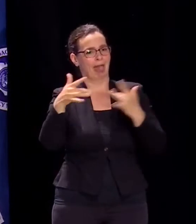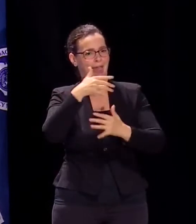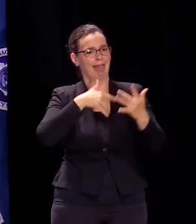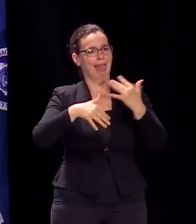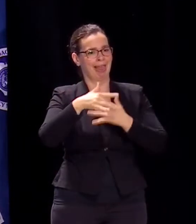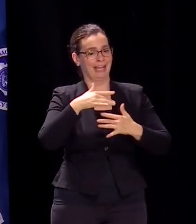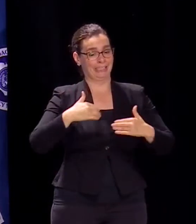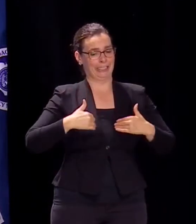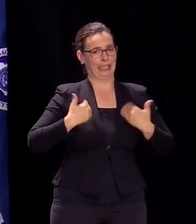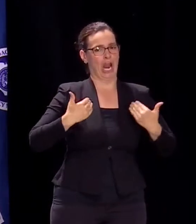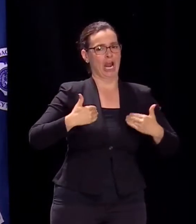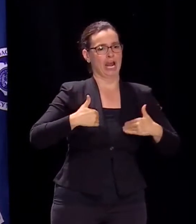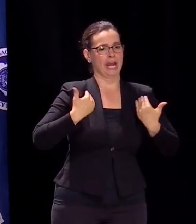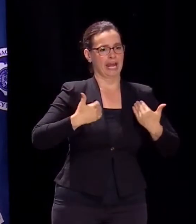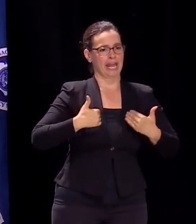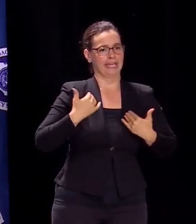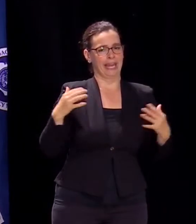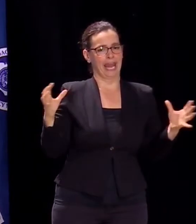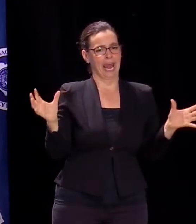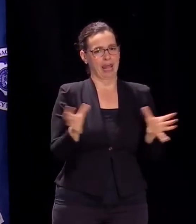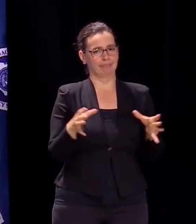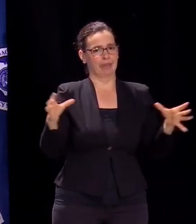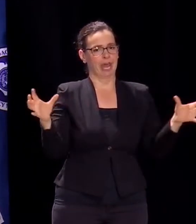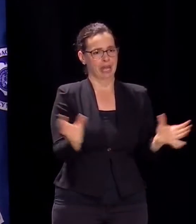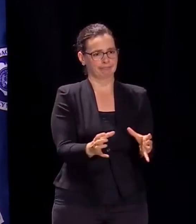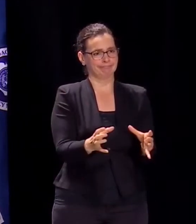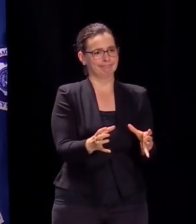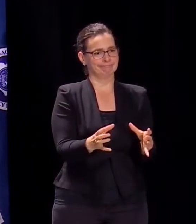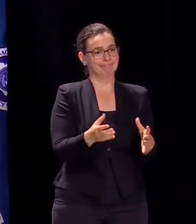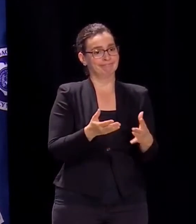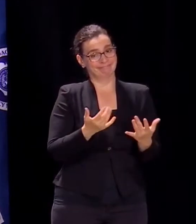trend in our community or in New York State, across the country.